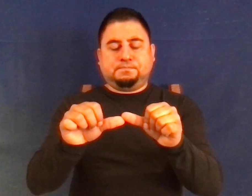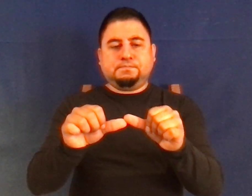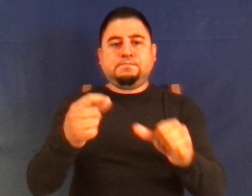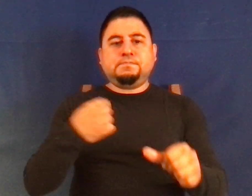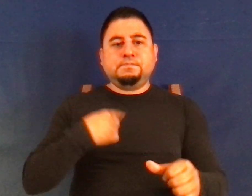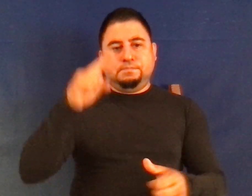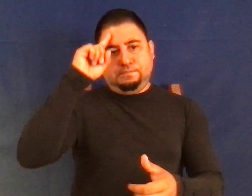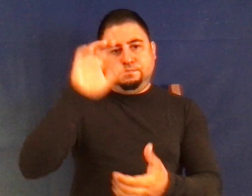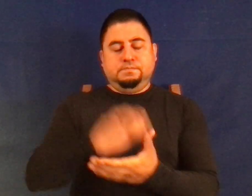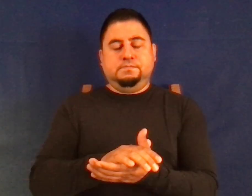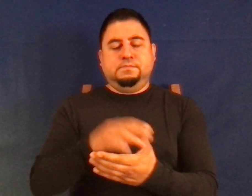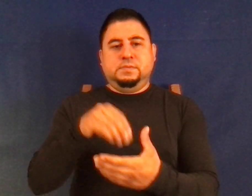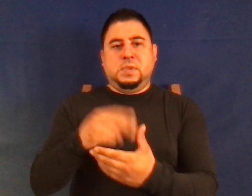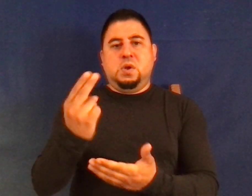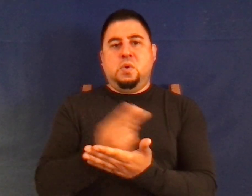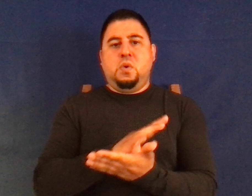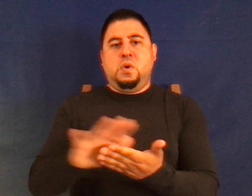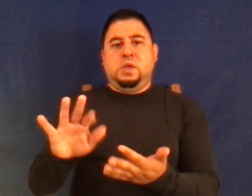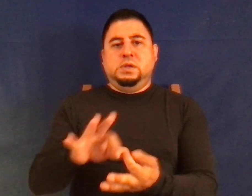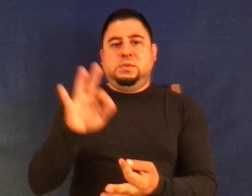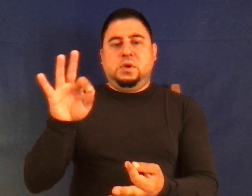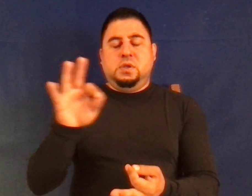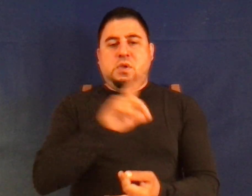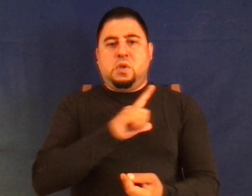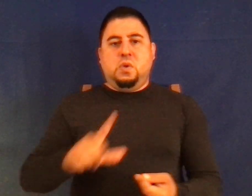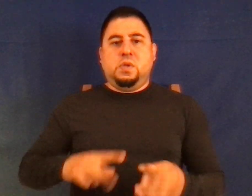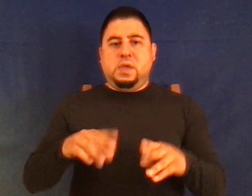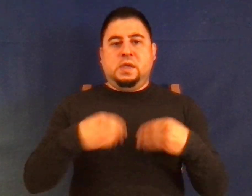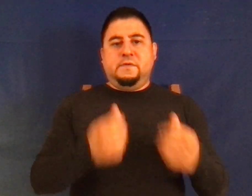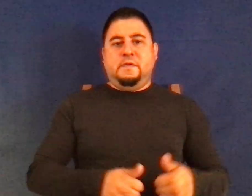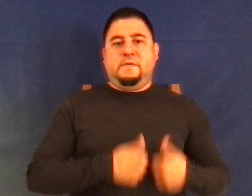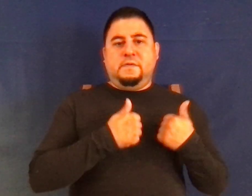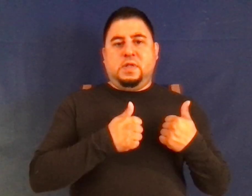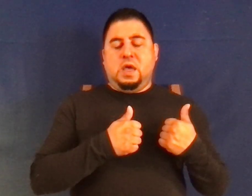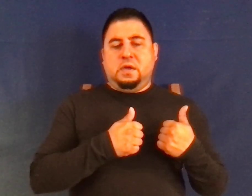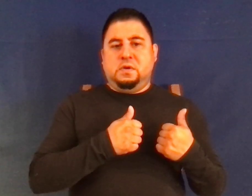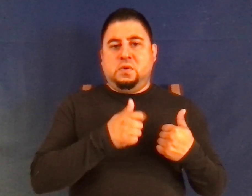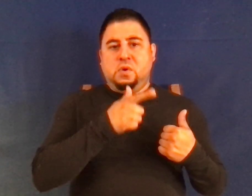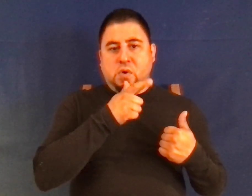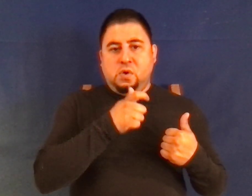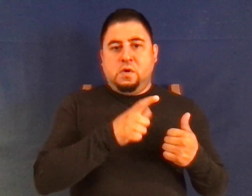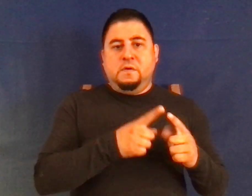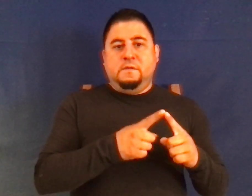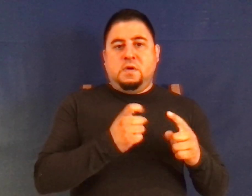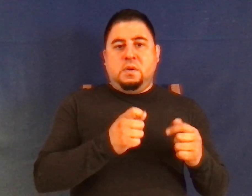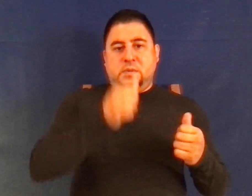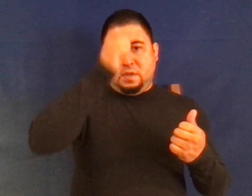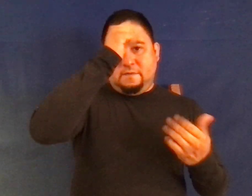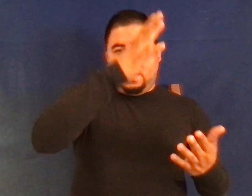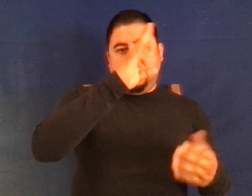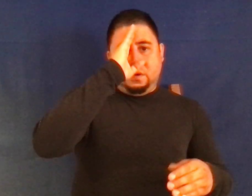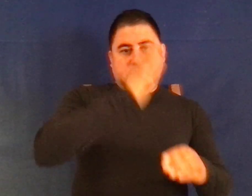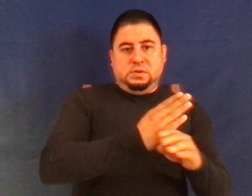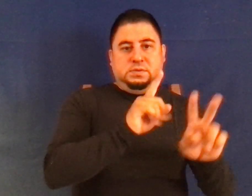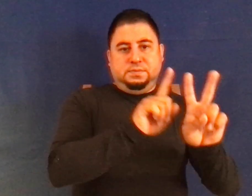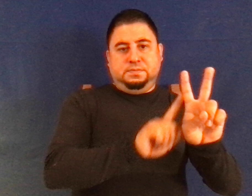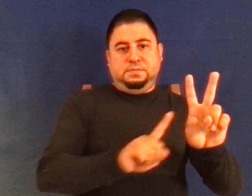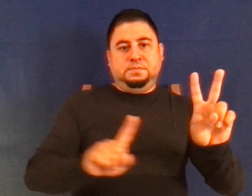I believe in the Holy Spirit, the Lord, the giver of life, who proceeds from the Father and the Son, who with